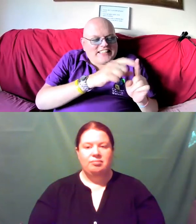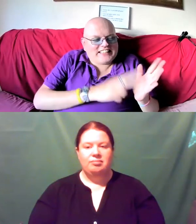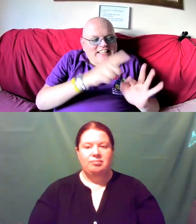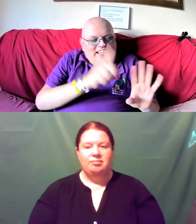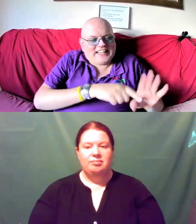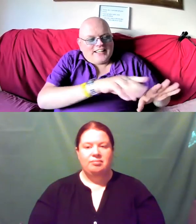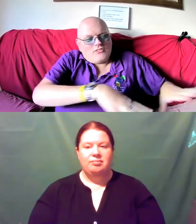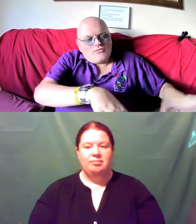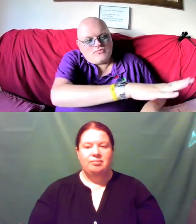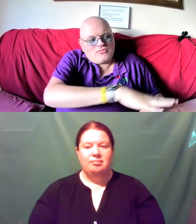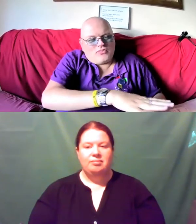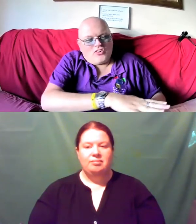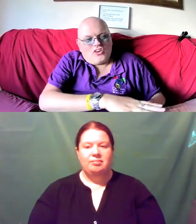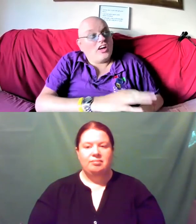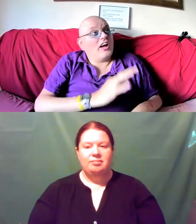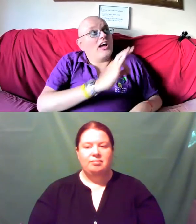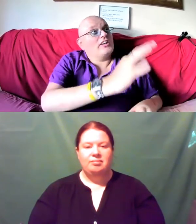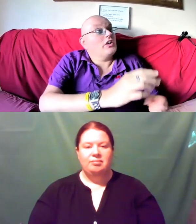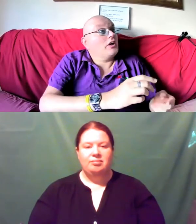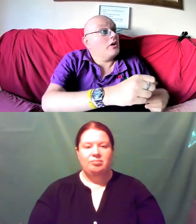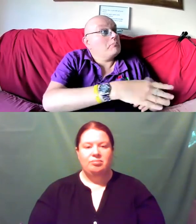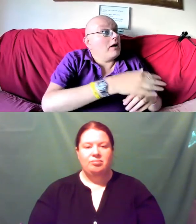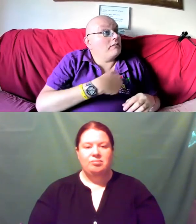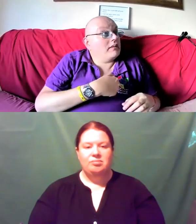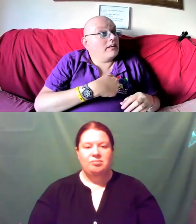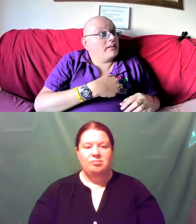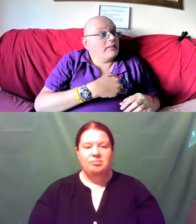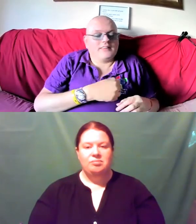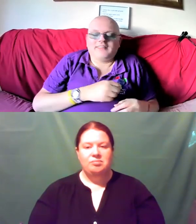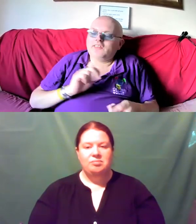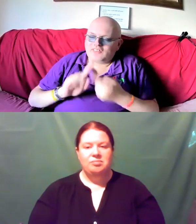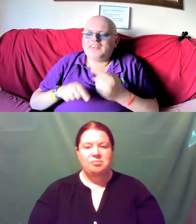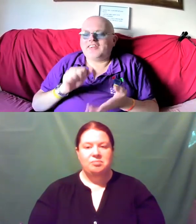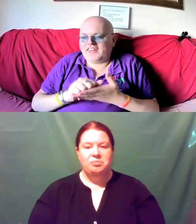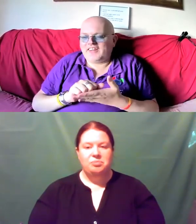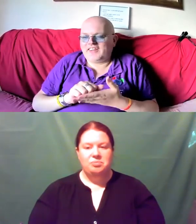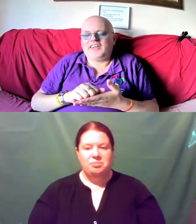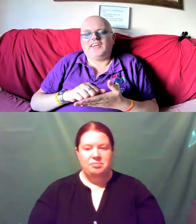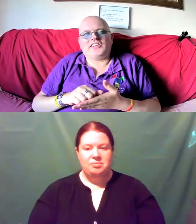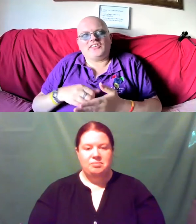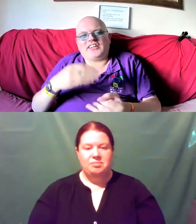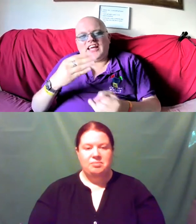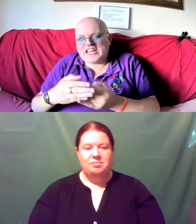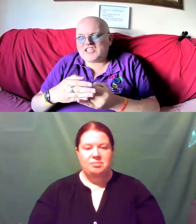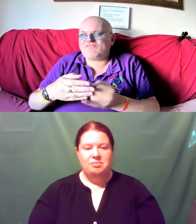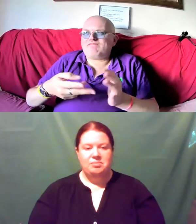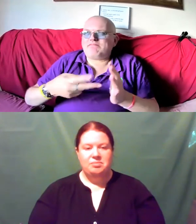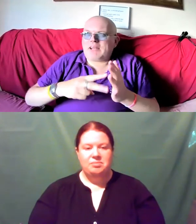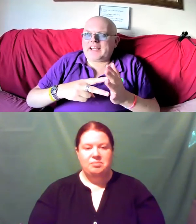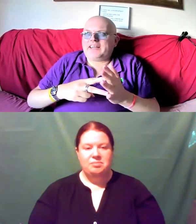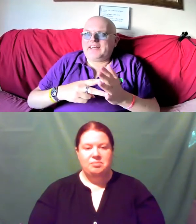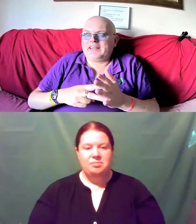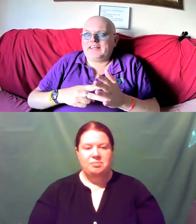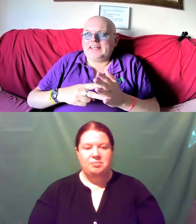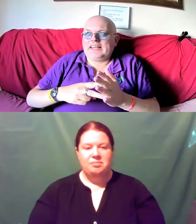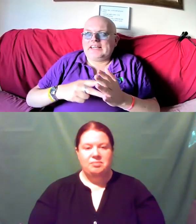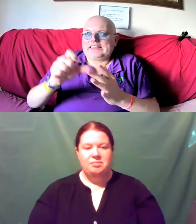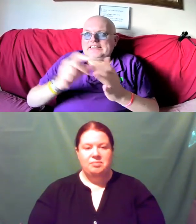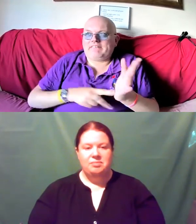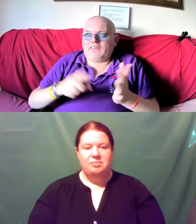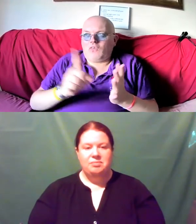And Warren said yes. But we weren't in a hurry. So we planned that end of 2009, we planned to have a civil partnership in